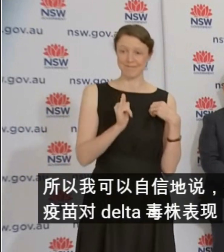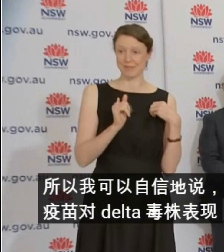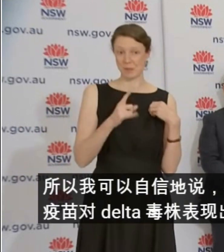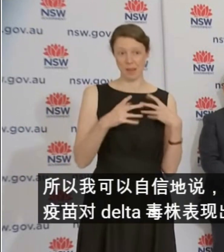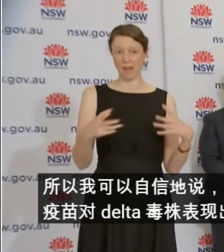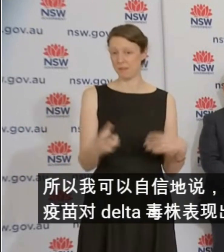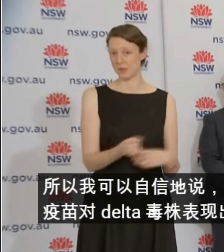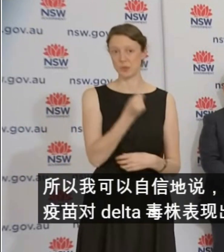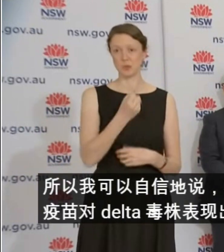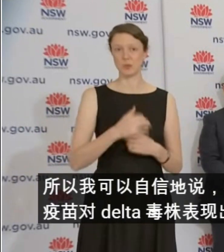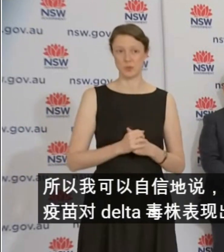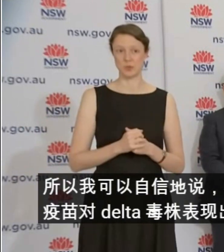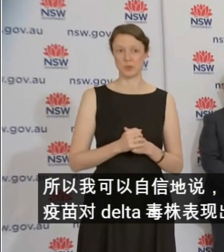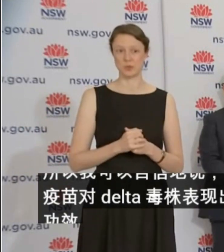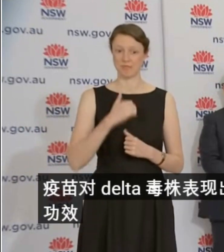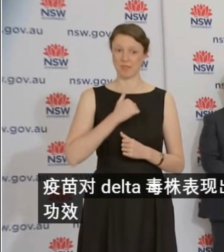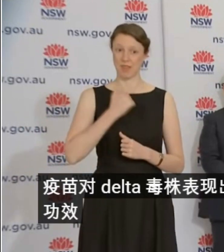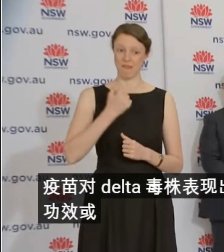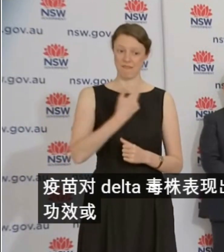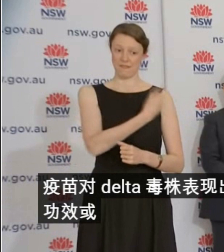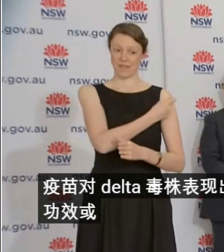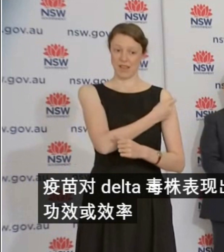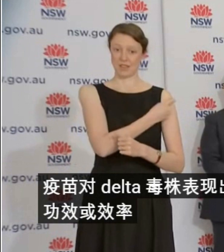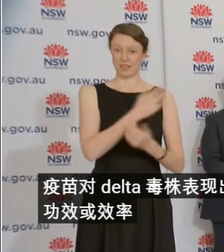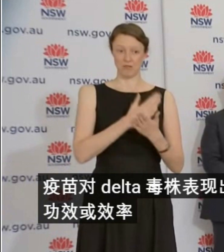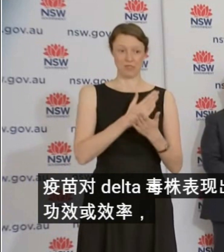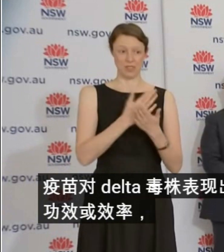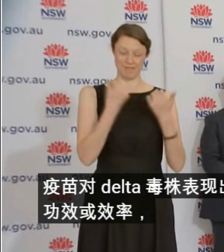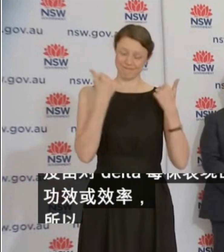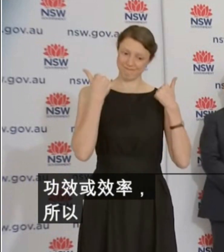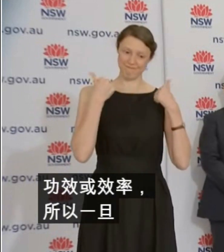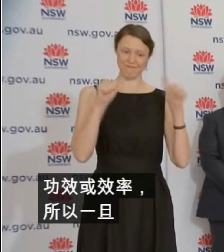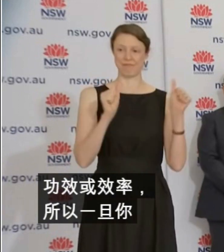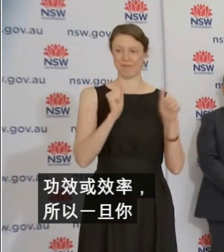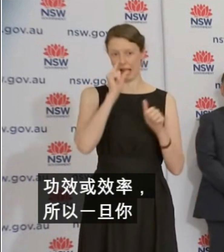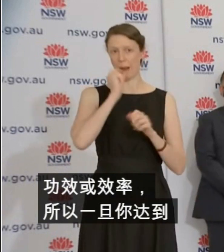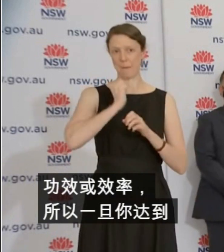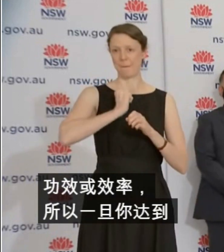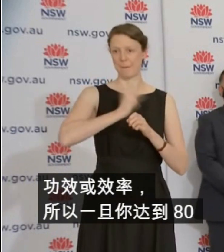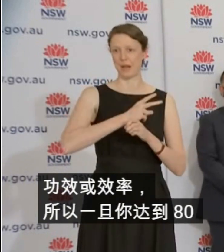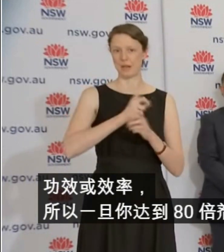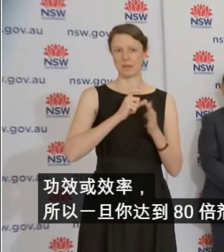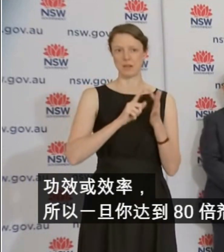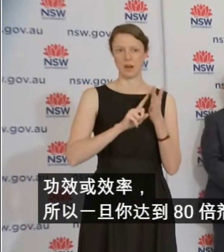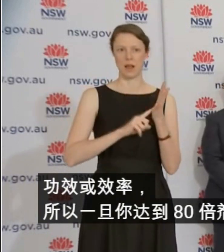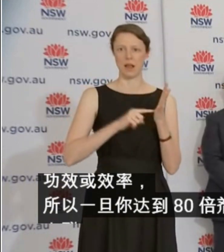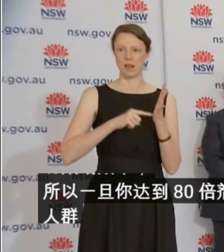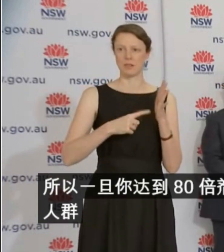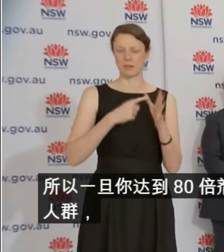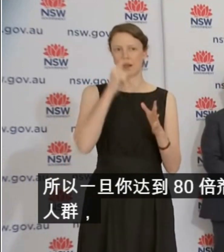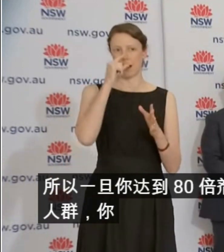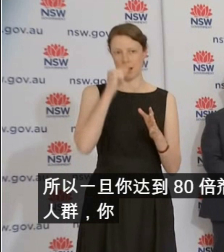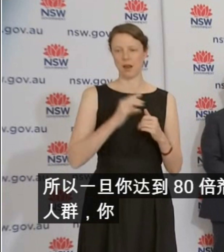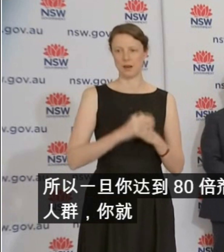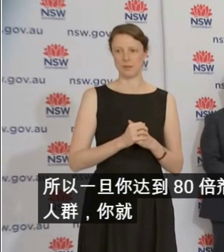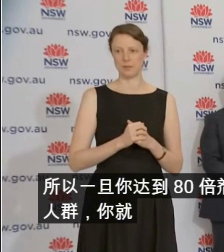have demonstrated huge efficacy or efficiency against the Delta strain. So once you hit 80% double dose